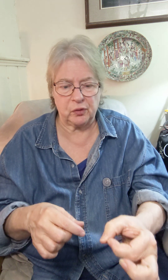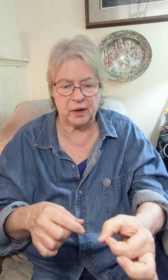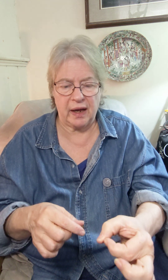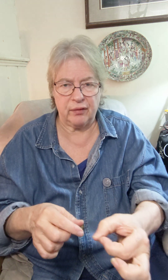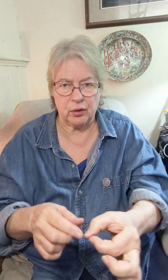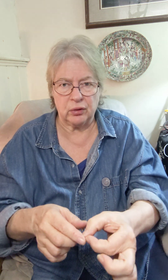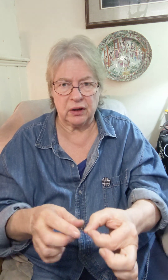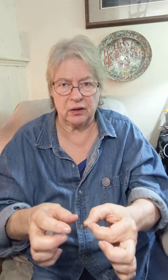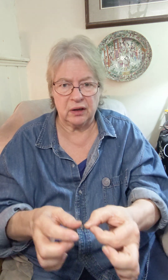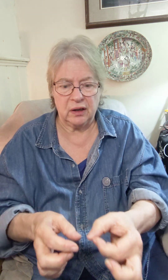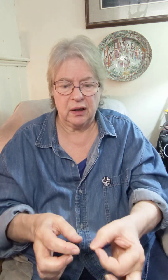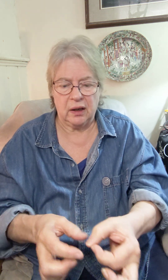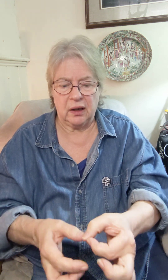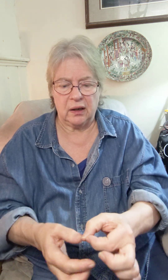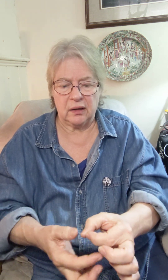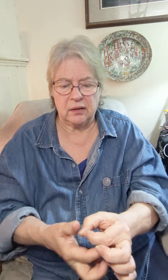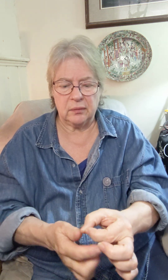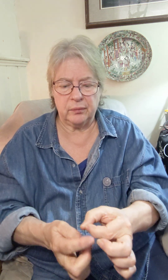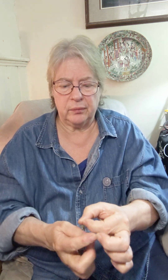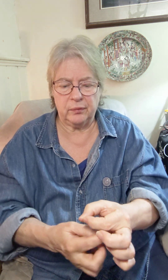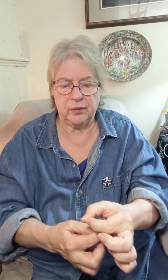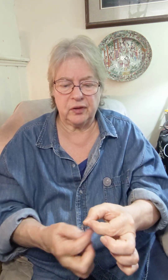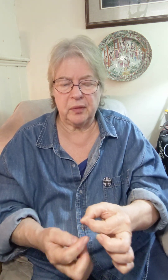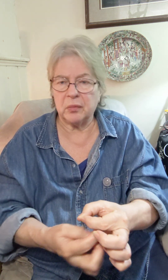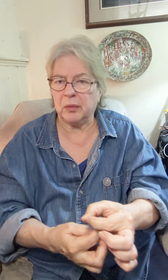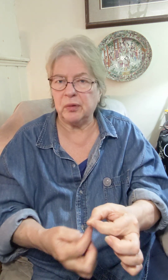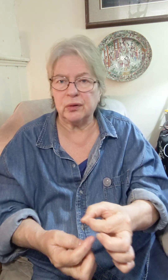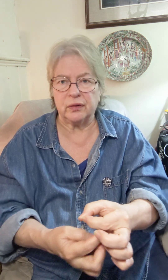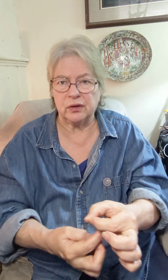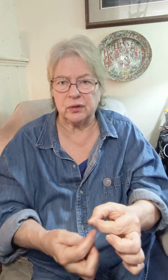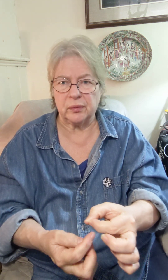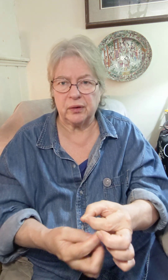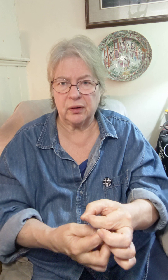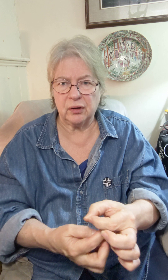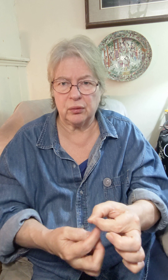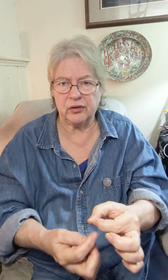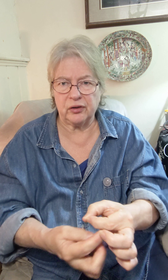would have their own little, some of them are beautiful too, little crystal,